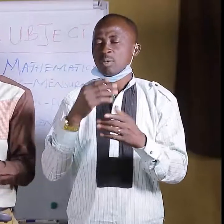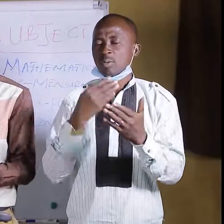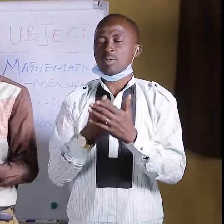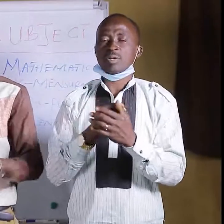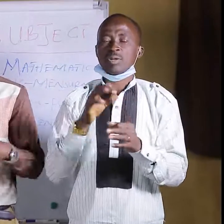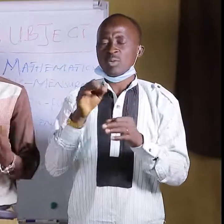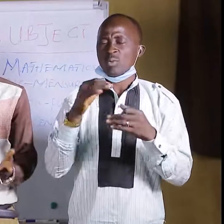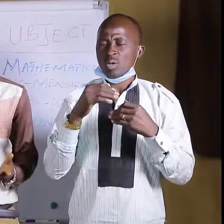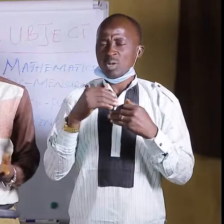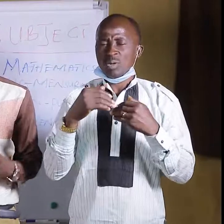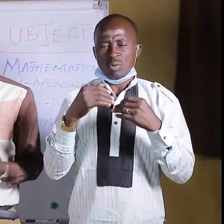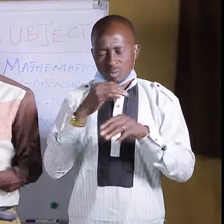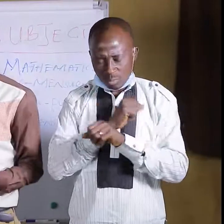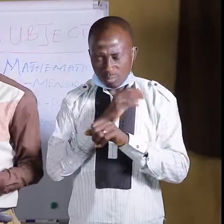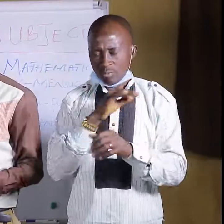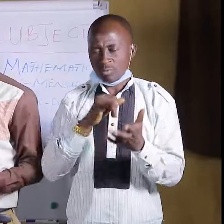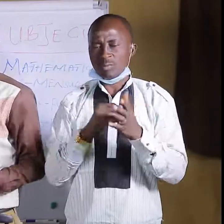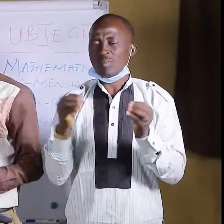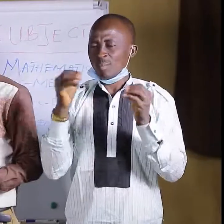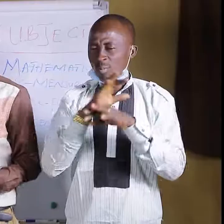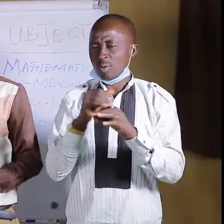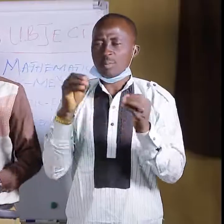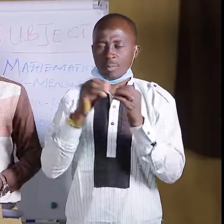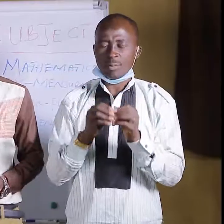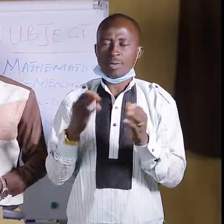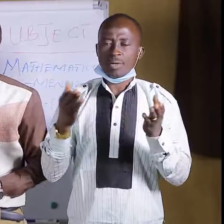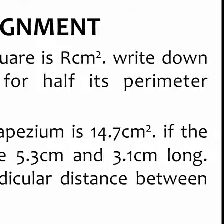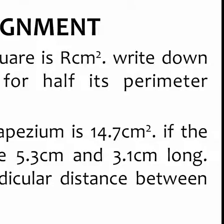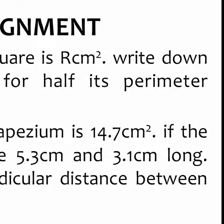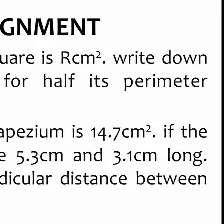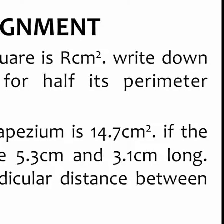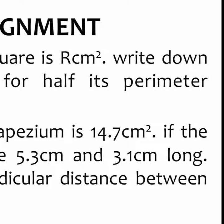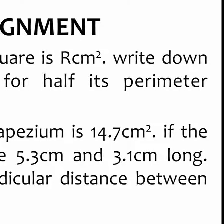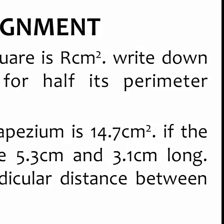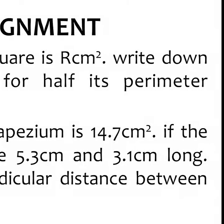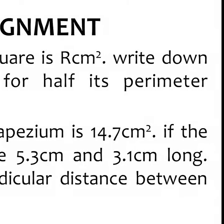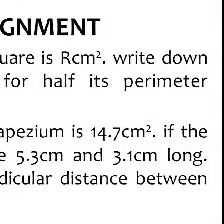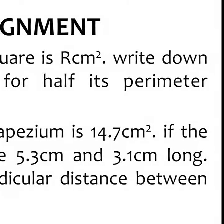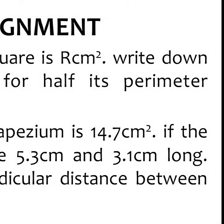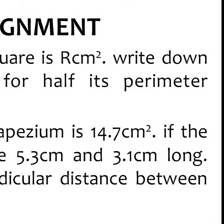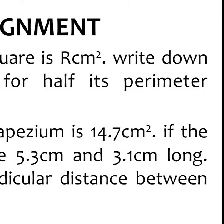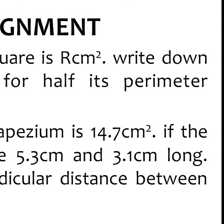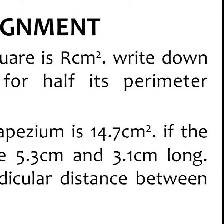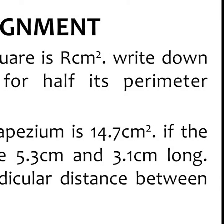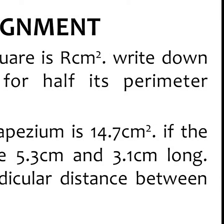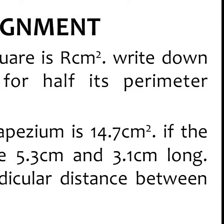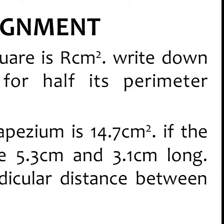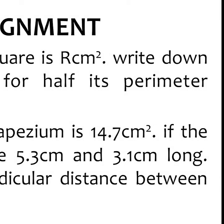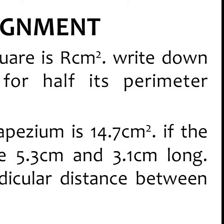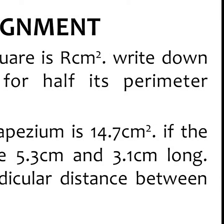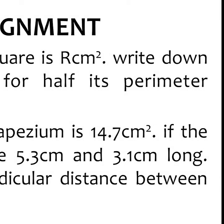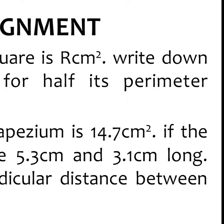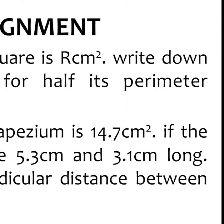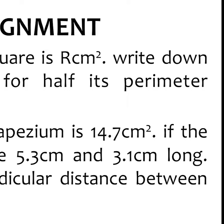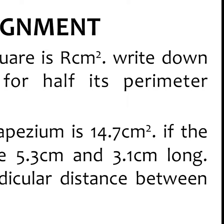you will love it and love it more and more. Here is the assignment. 1. The area of a